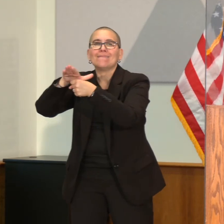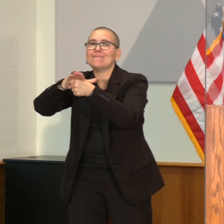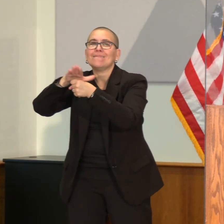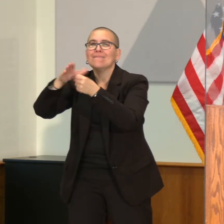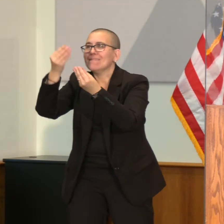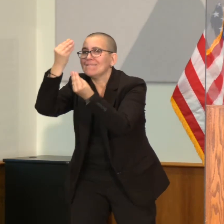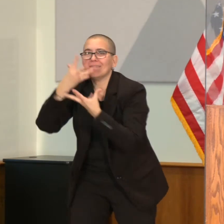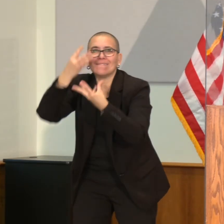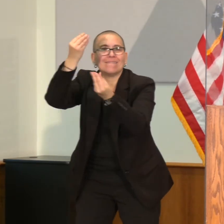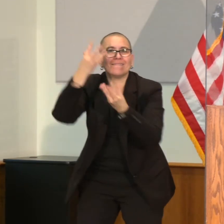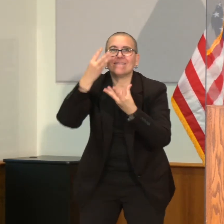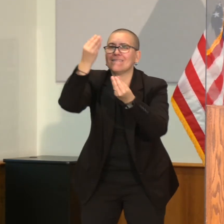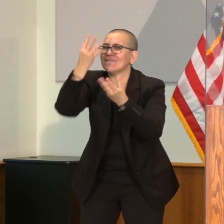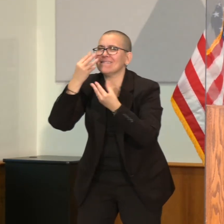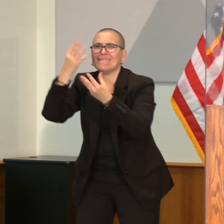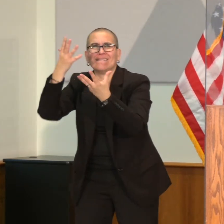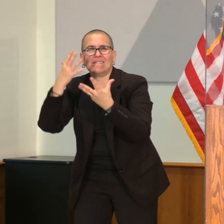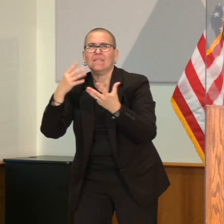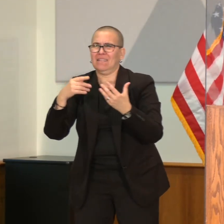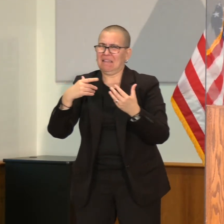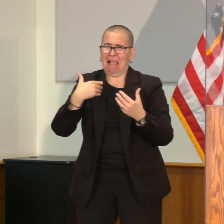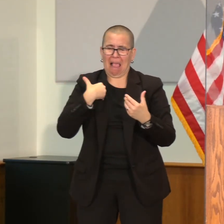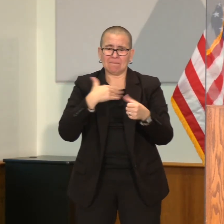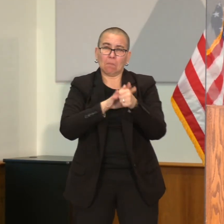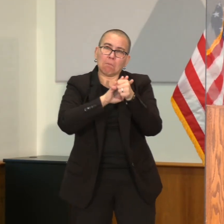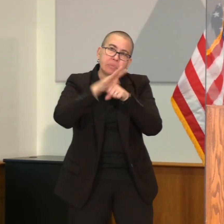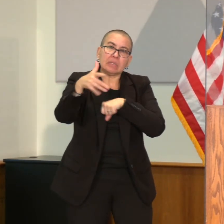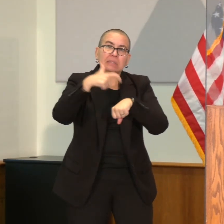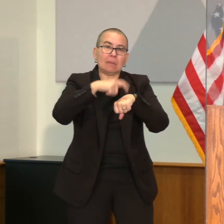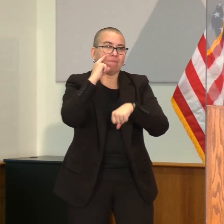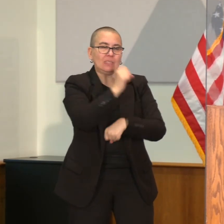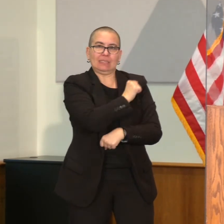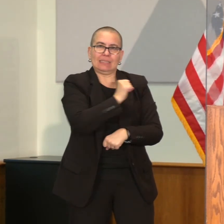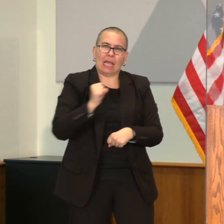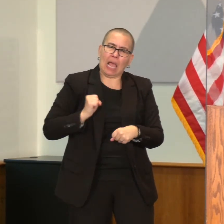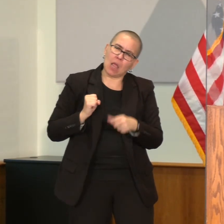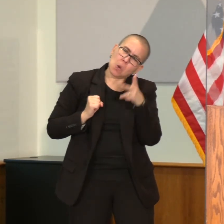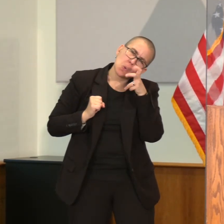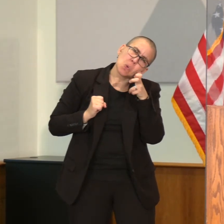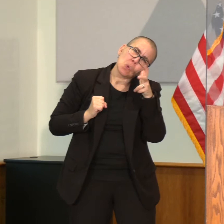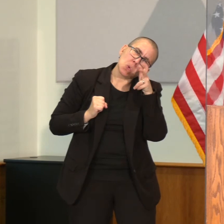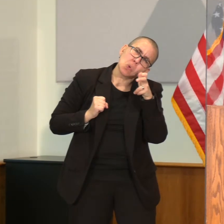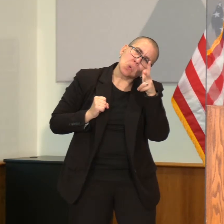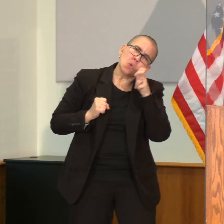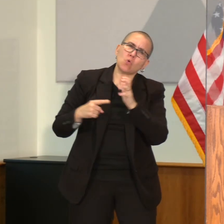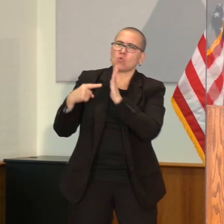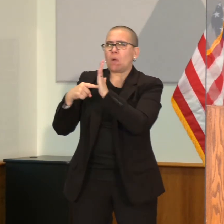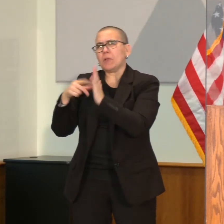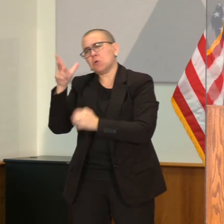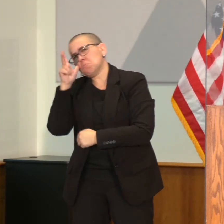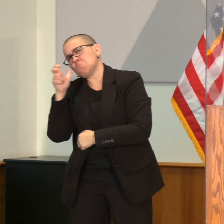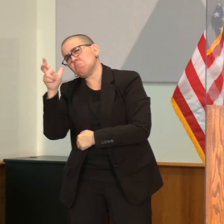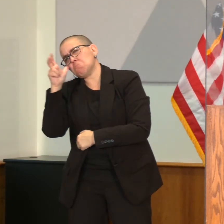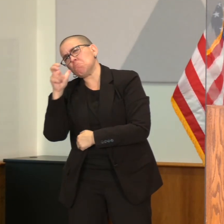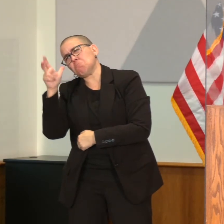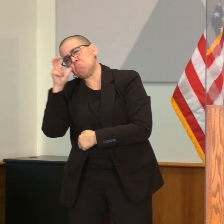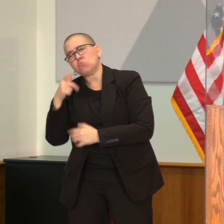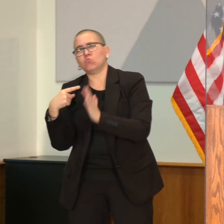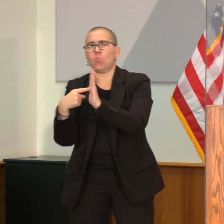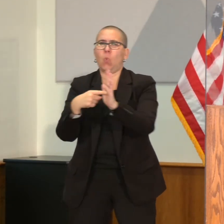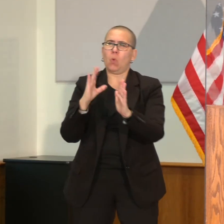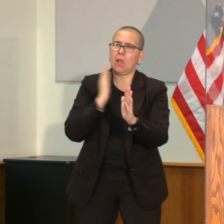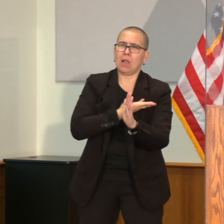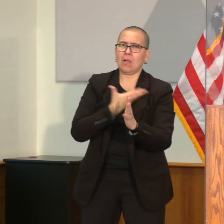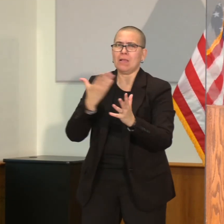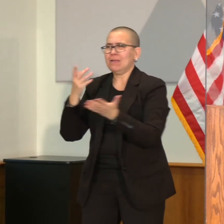to hear from them. But I think the Senate can certainly benefit from all of the work that we did in the House, listening to Minnesotans